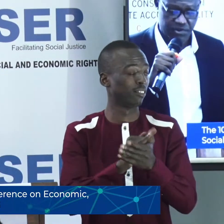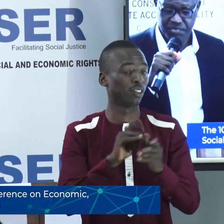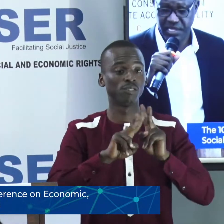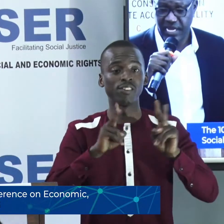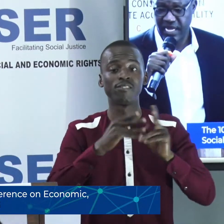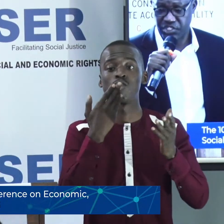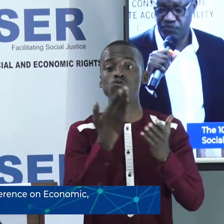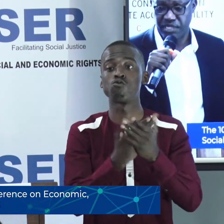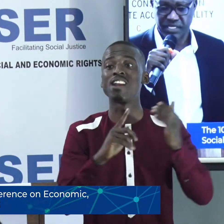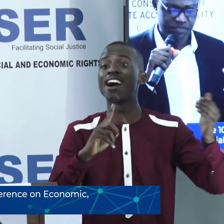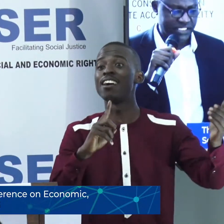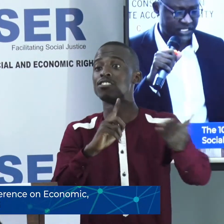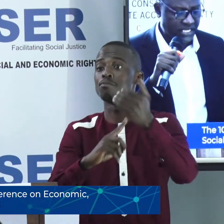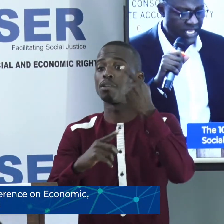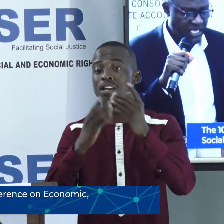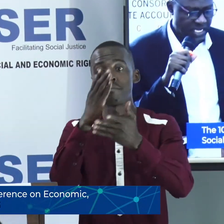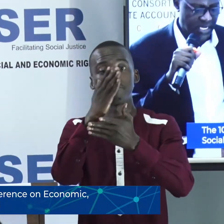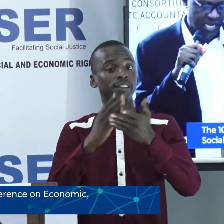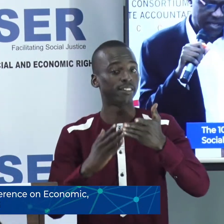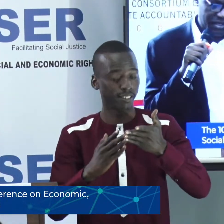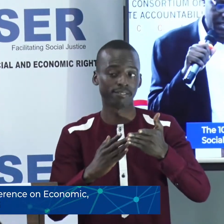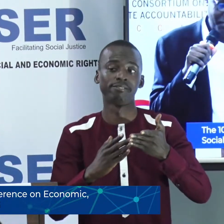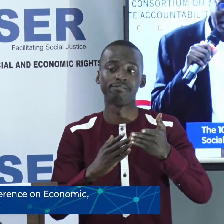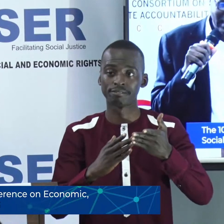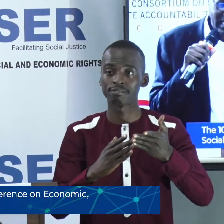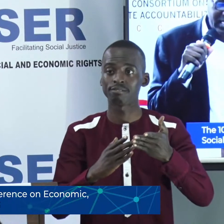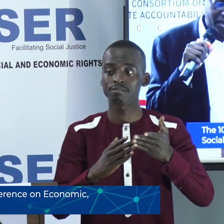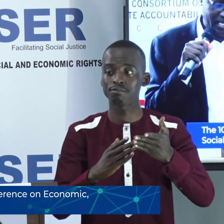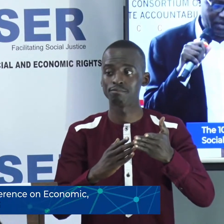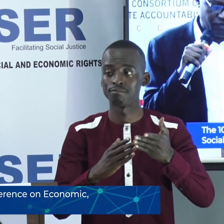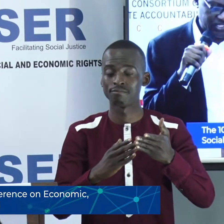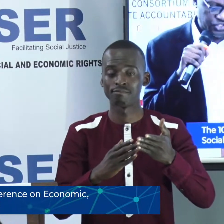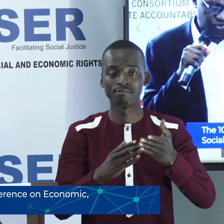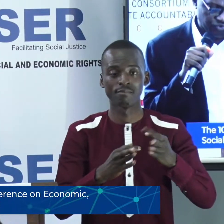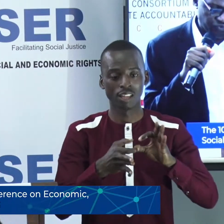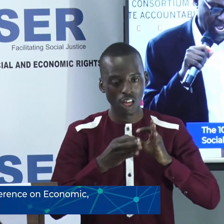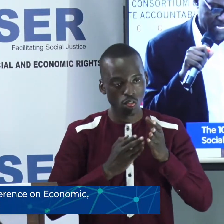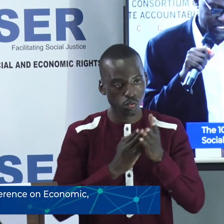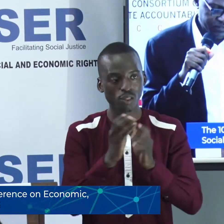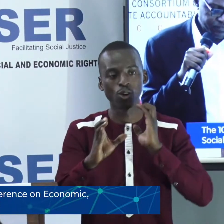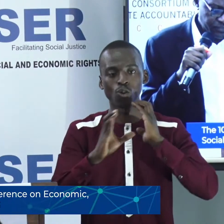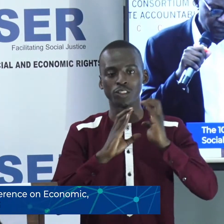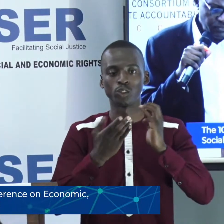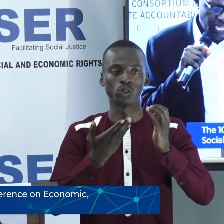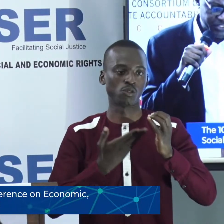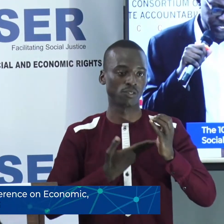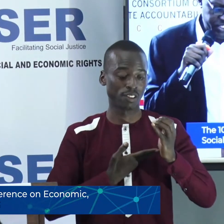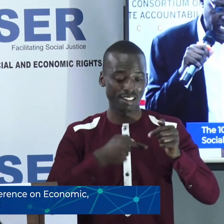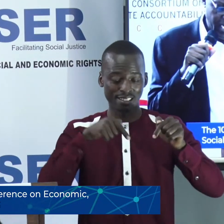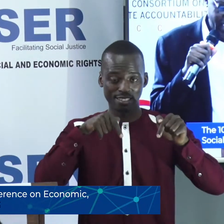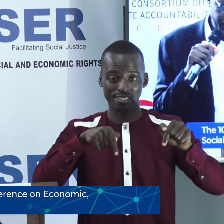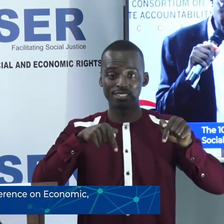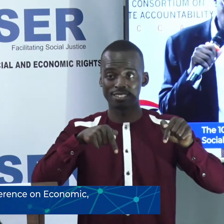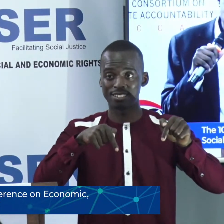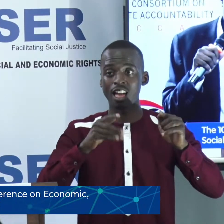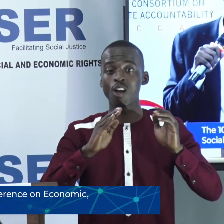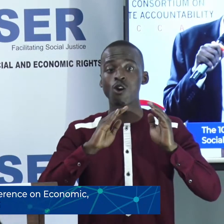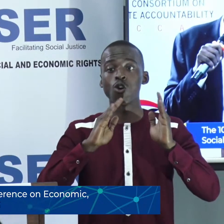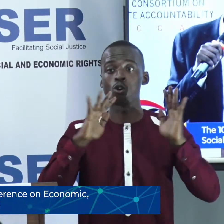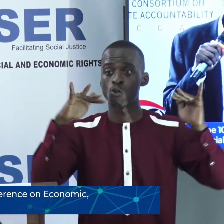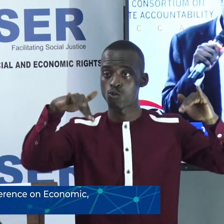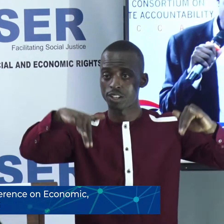a very big achievement, but partly catalyzed by the conversations we've had at this